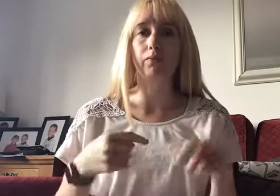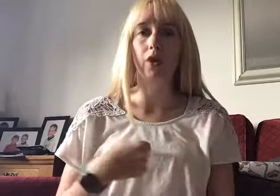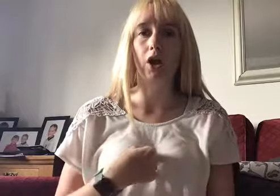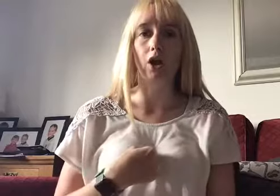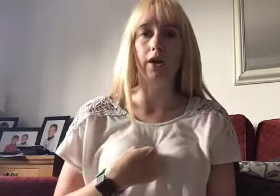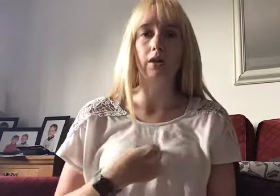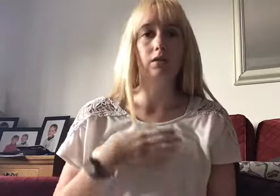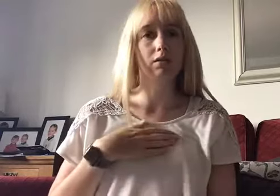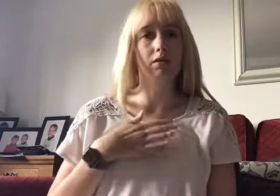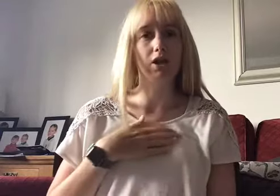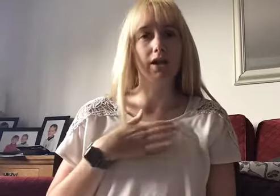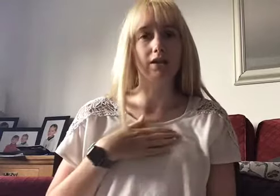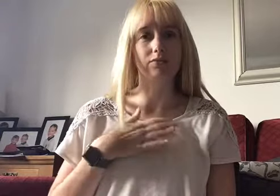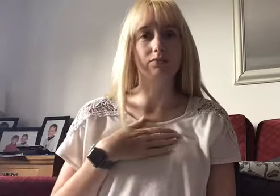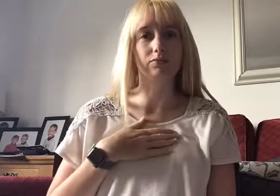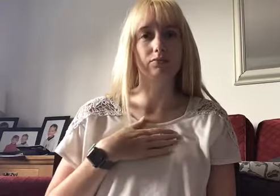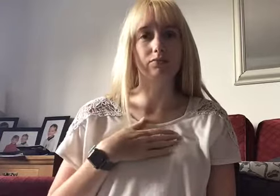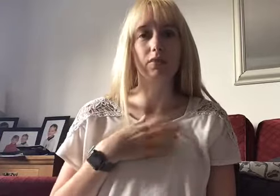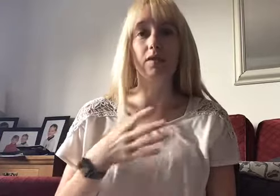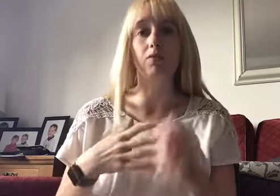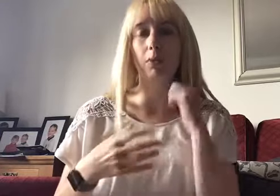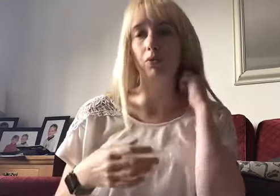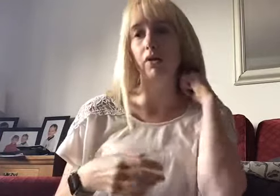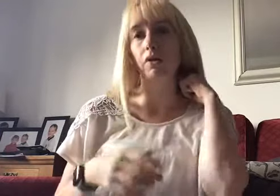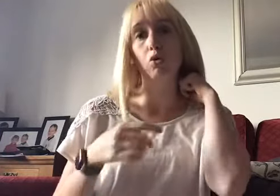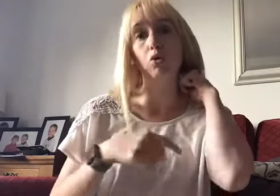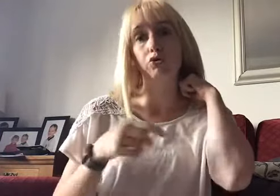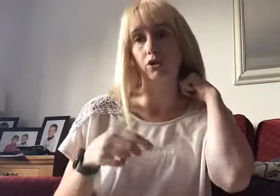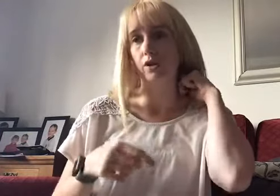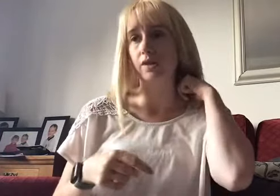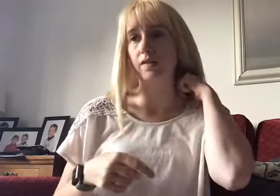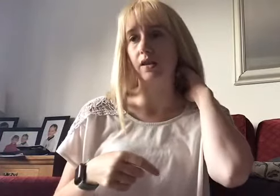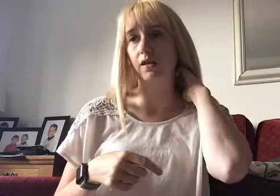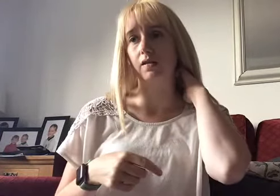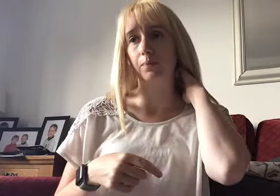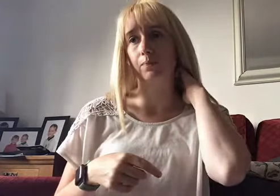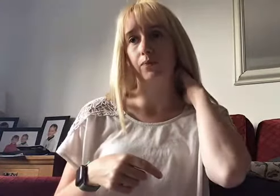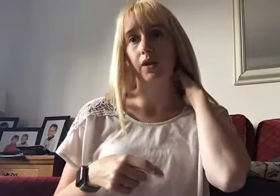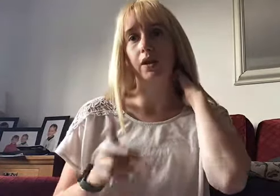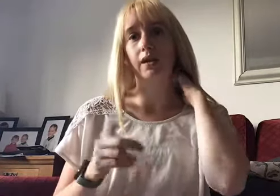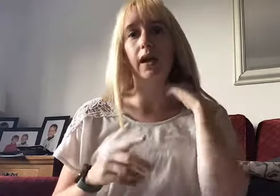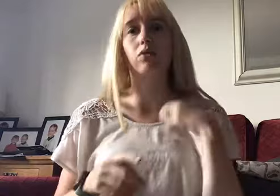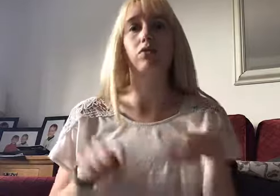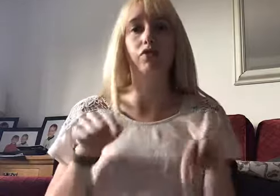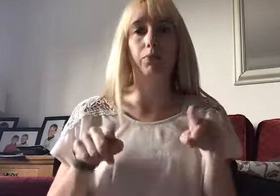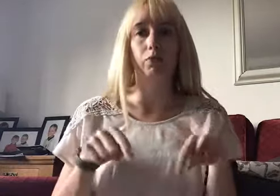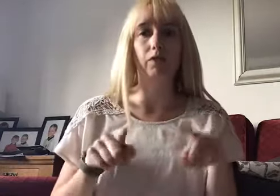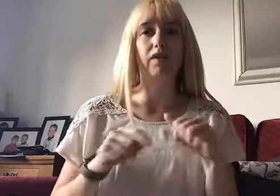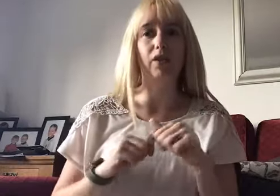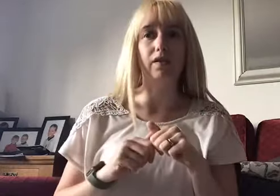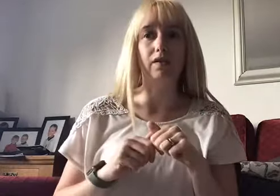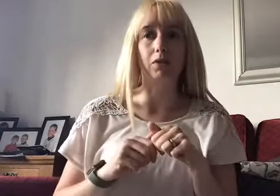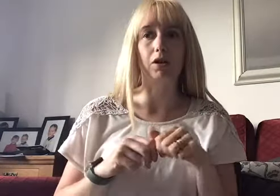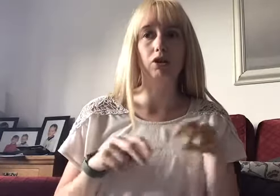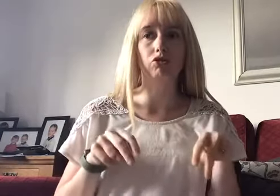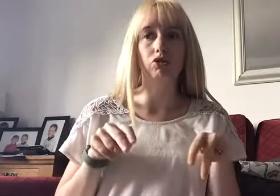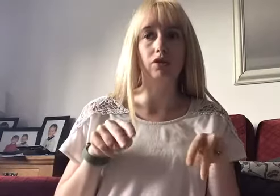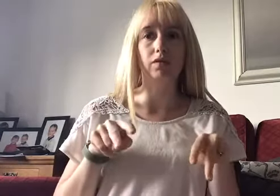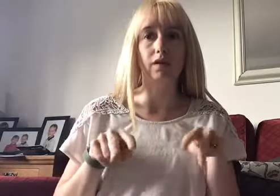I like. So remembering the order that you say those in. Now, football is very similar to dancing.